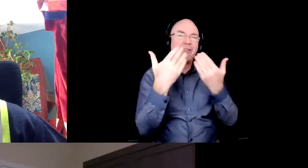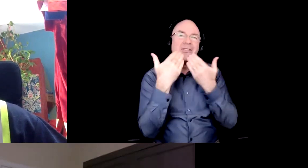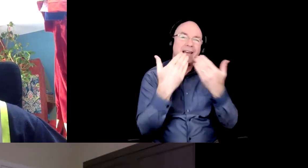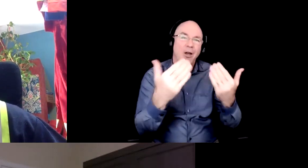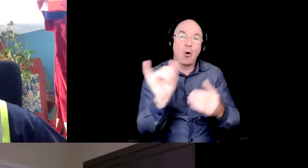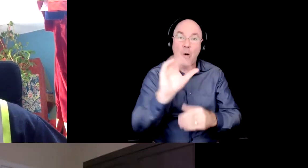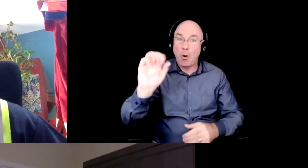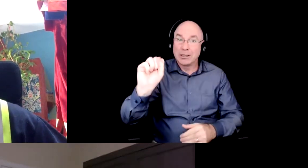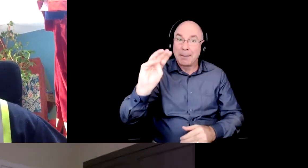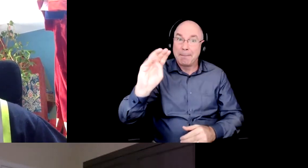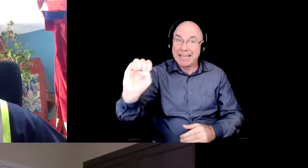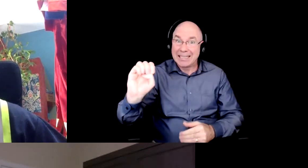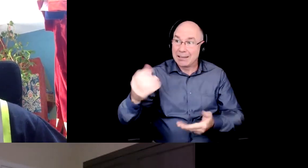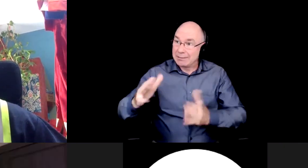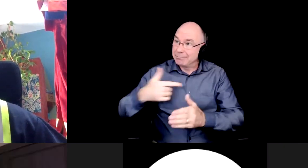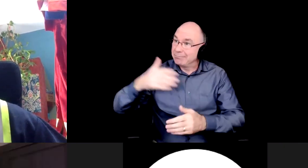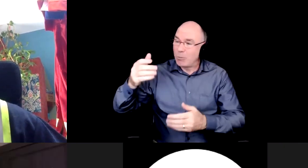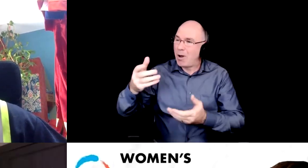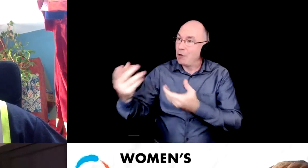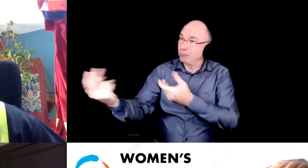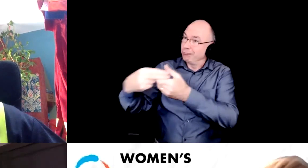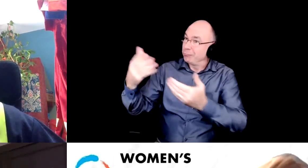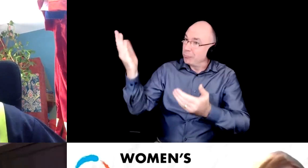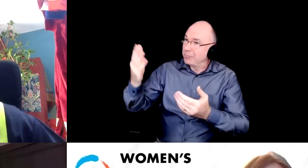Osmi for having me talk.